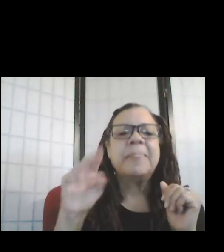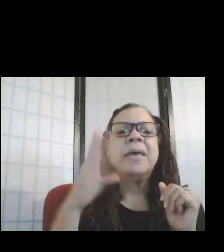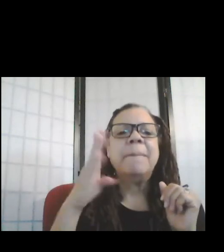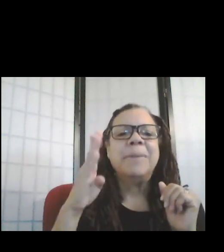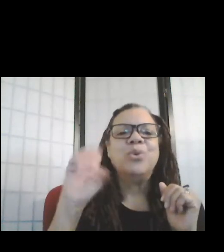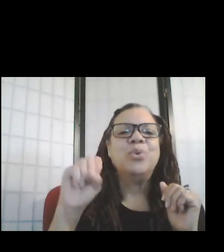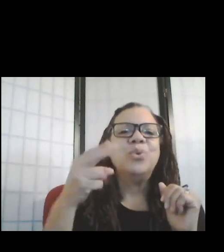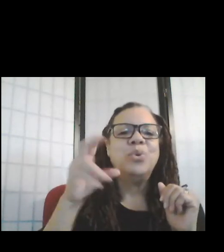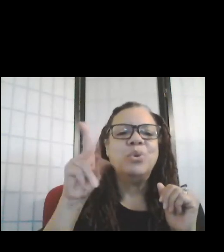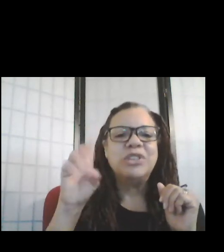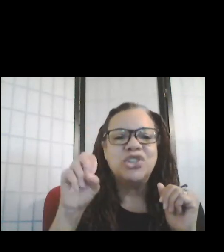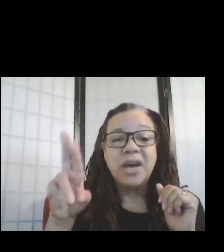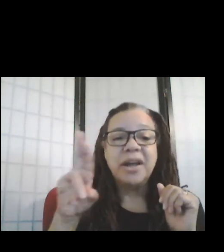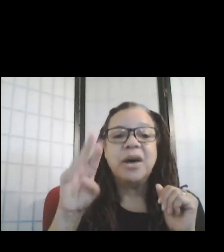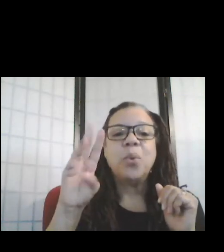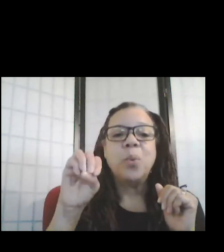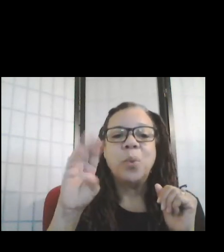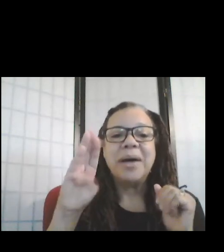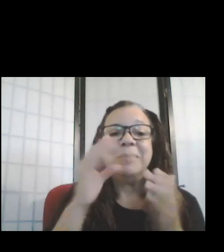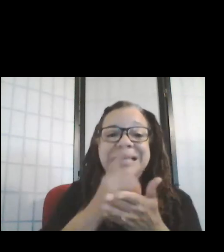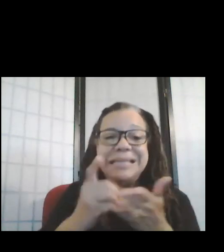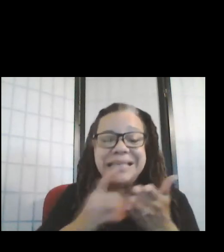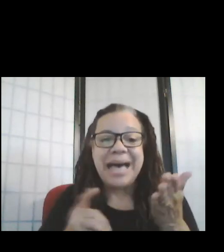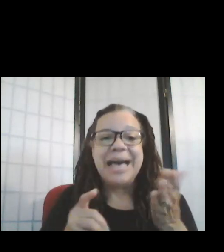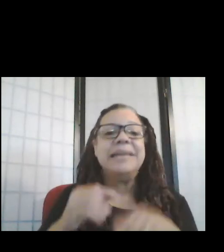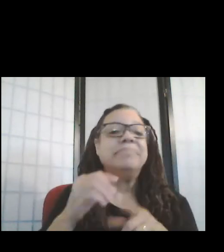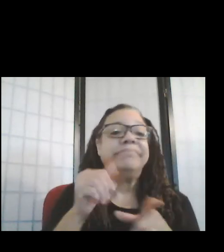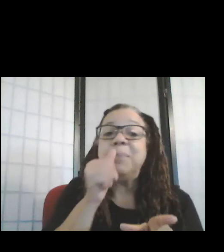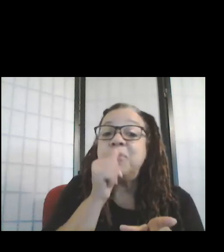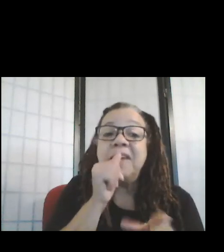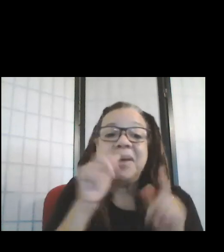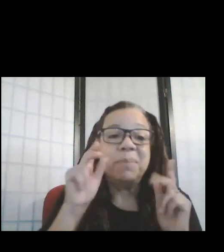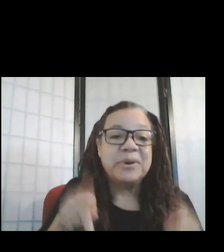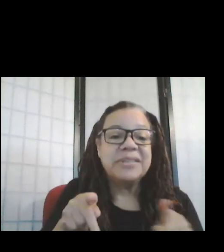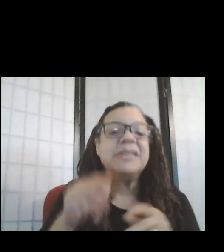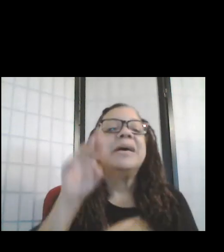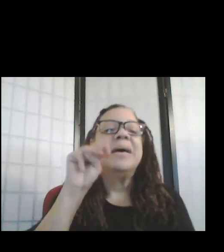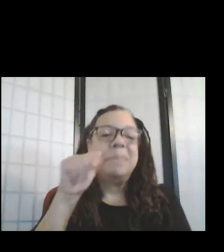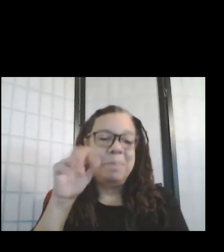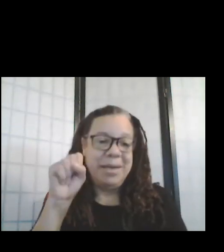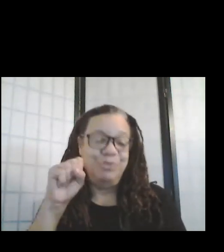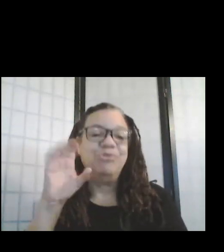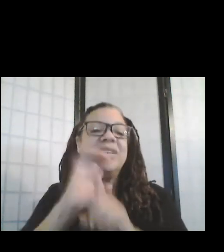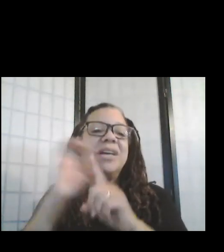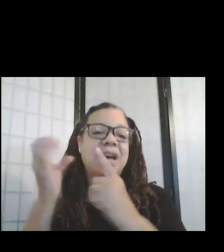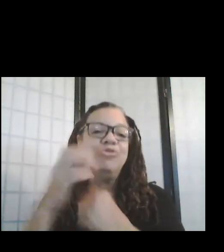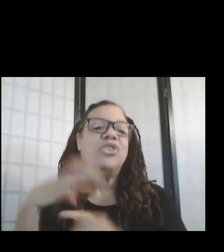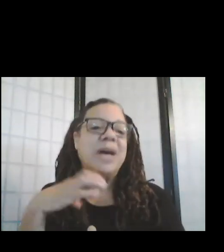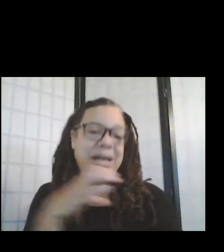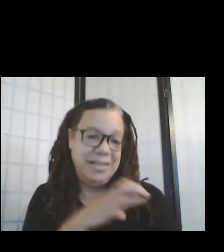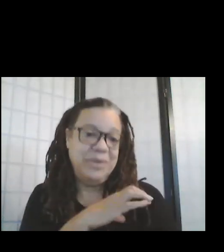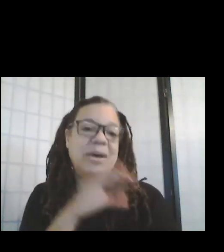Design, Anonymous, Diane's Song, the Massachusetts Cultural Council as administered by the